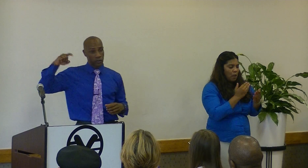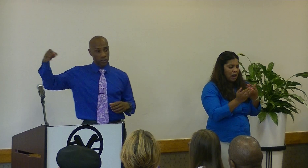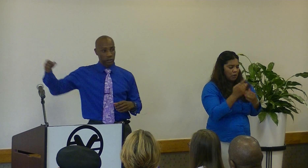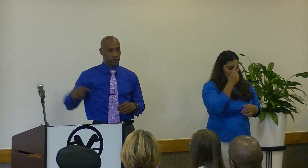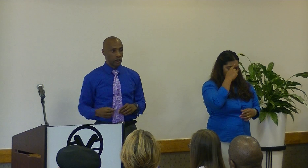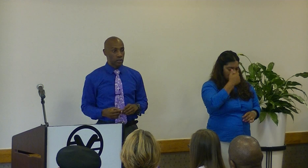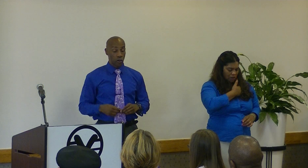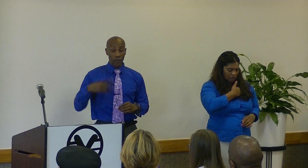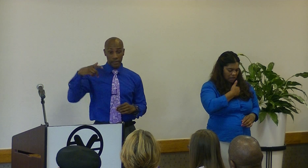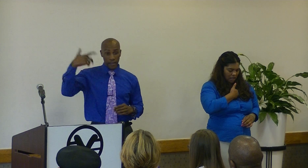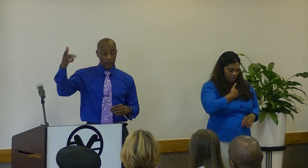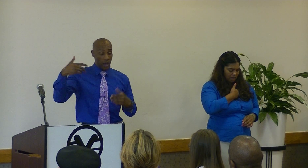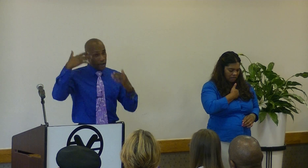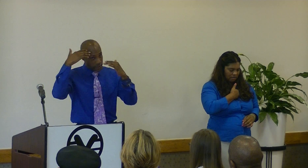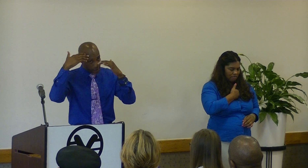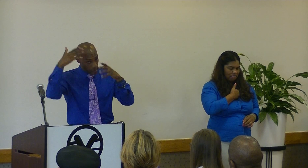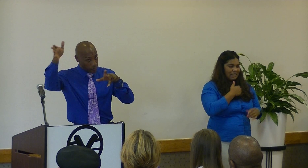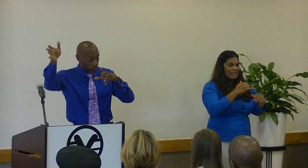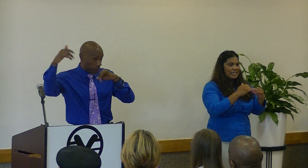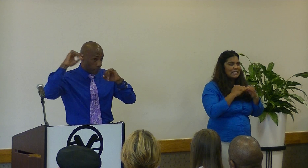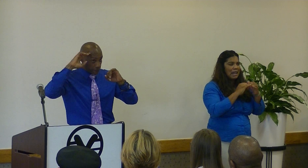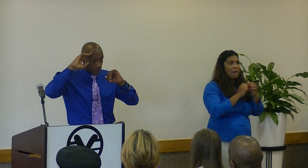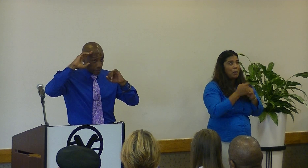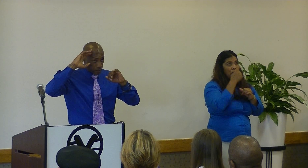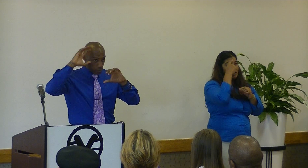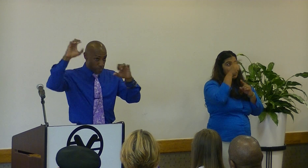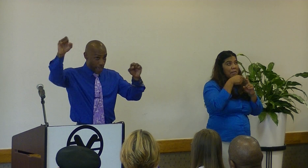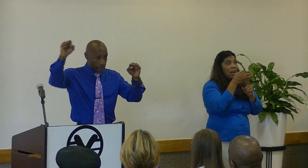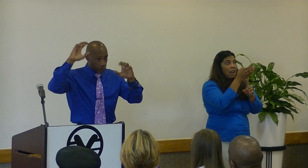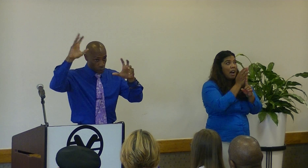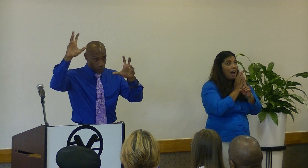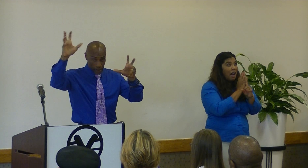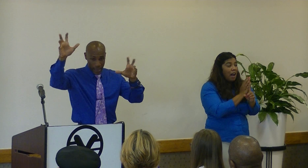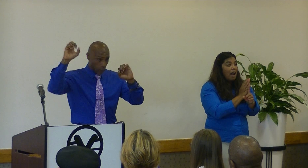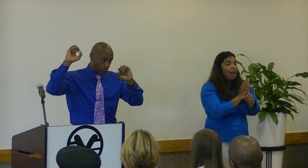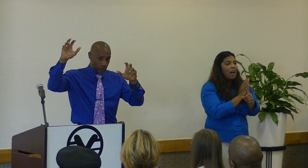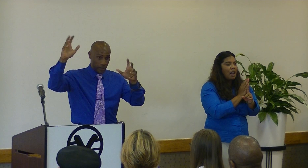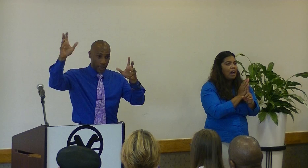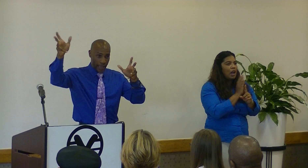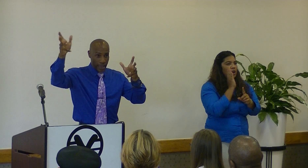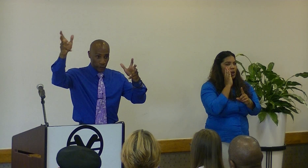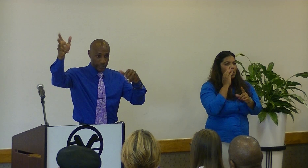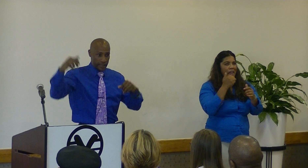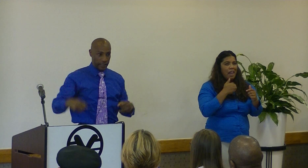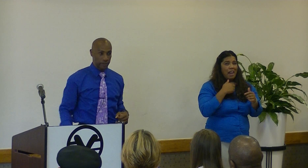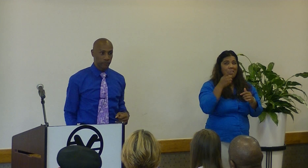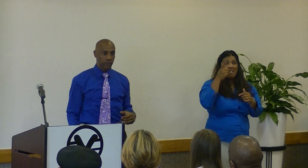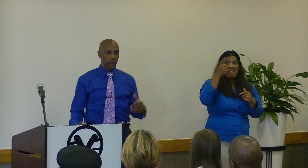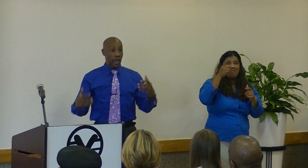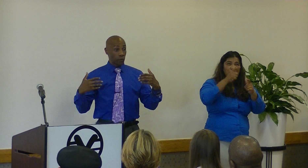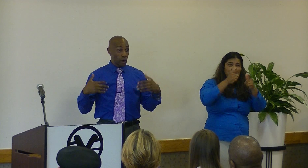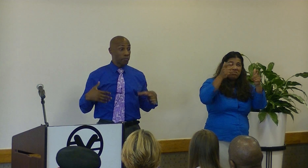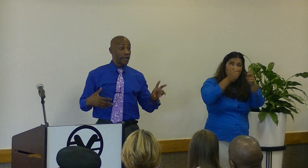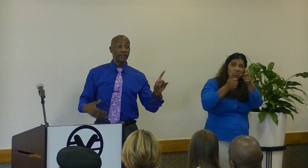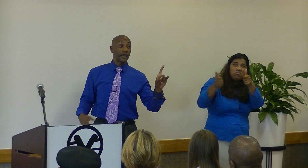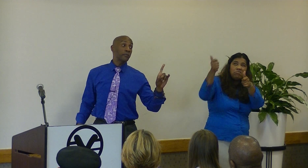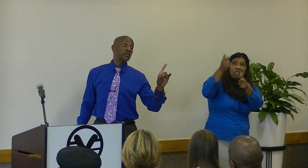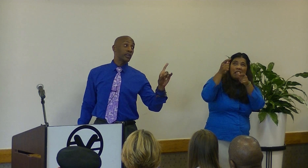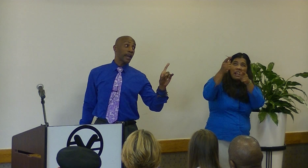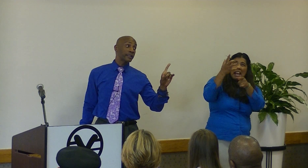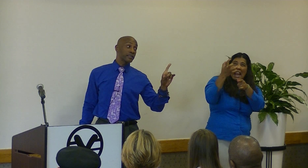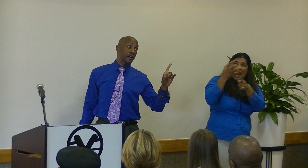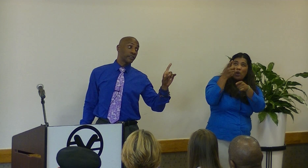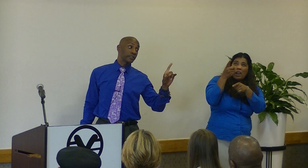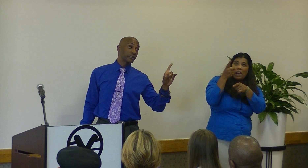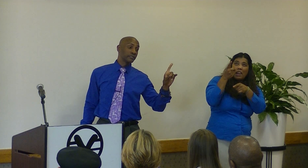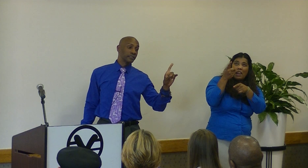or vice versa. So if we think of God as this anthropomorphic, mad Zeus-like, Odin-like, angry deity, and we are made in the image